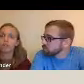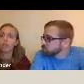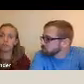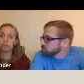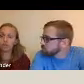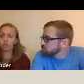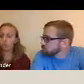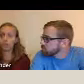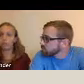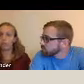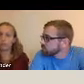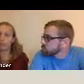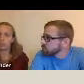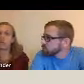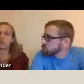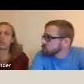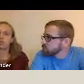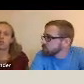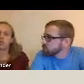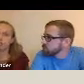say, okay, we're thinking about this.